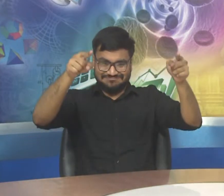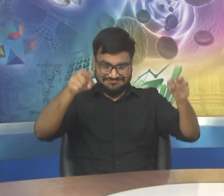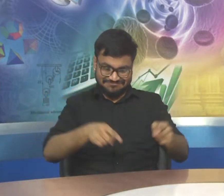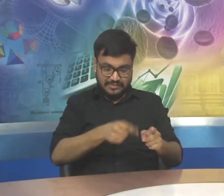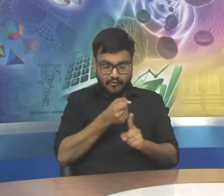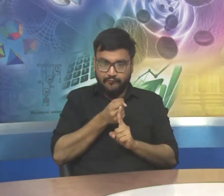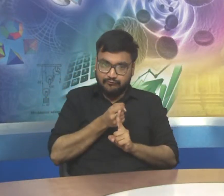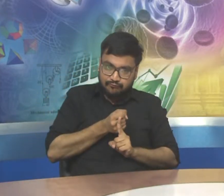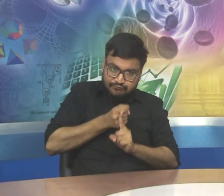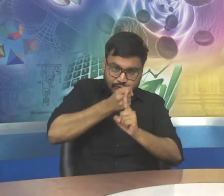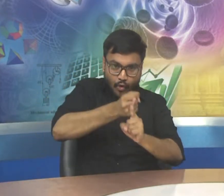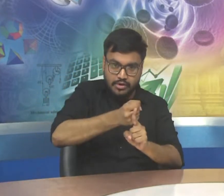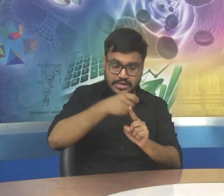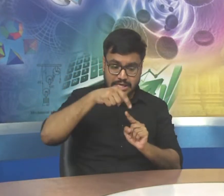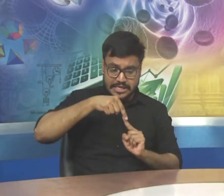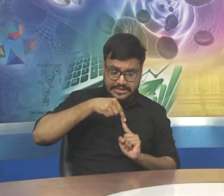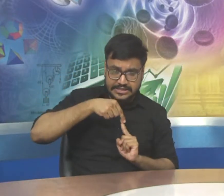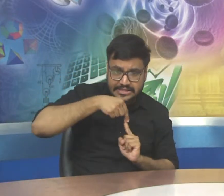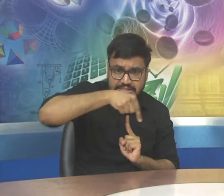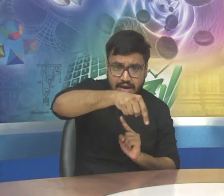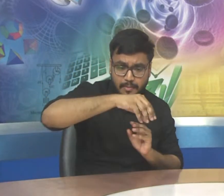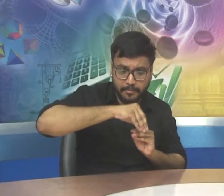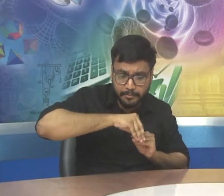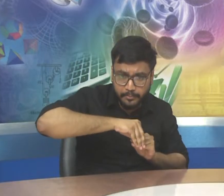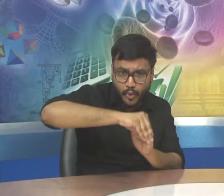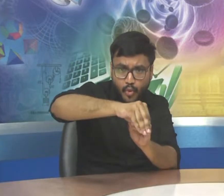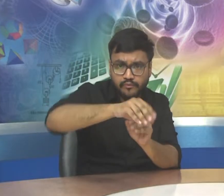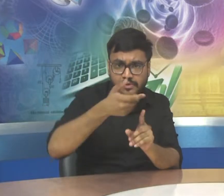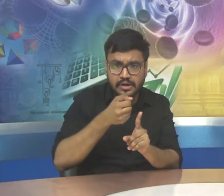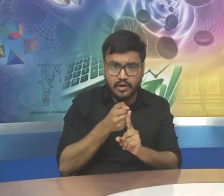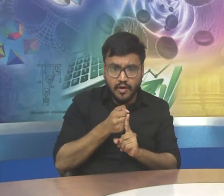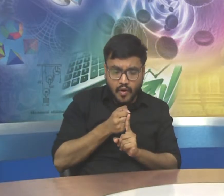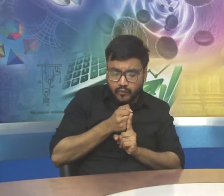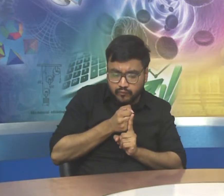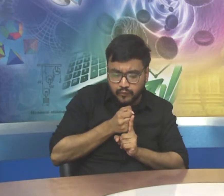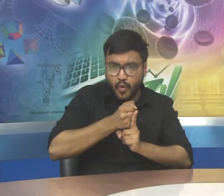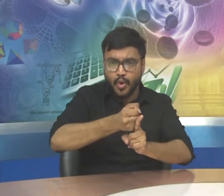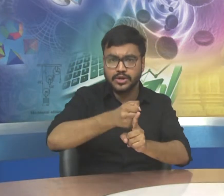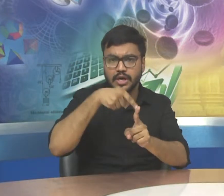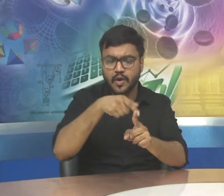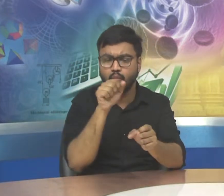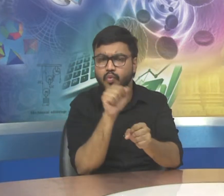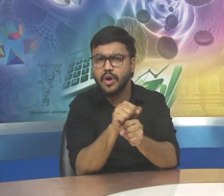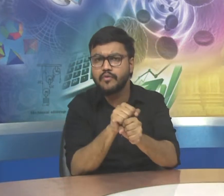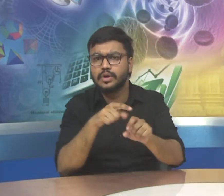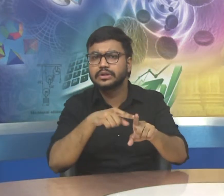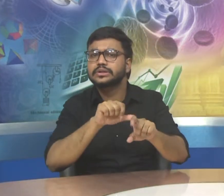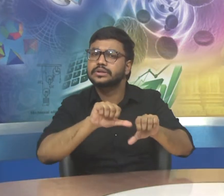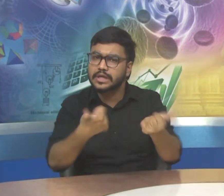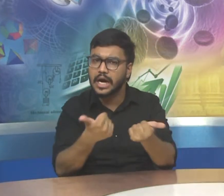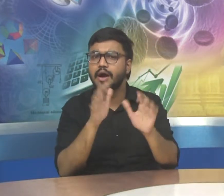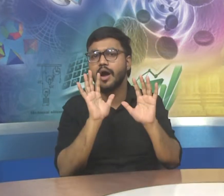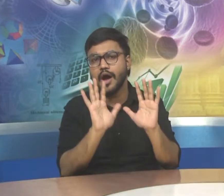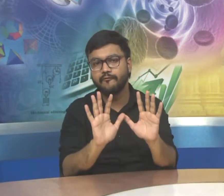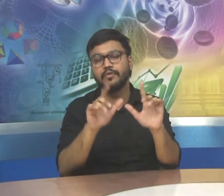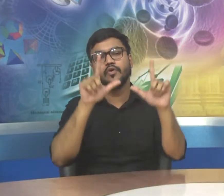In short, we can write it down W equals to F into S. S denotes